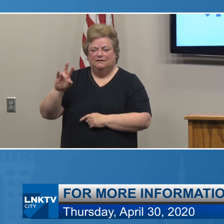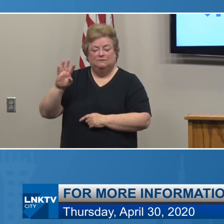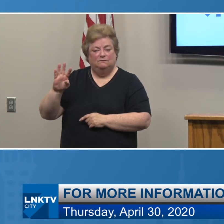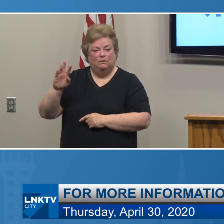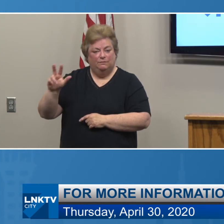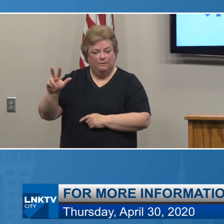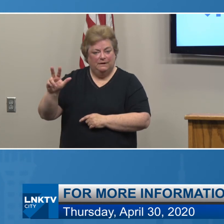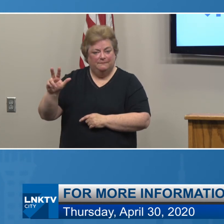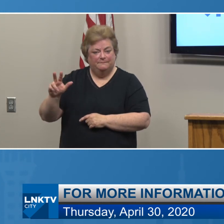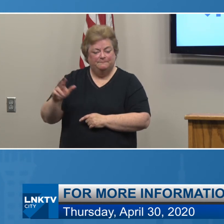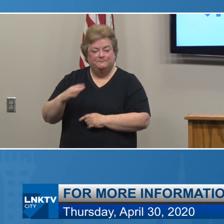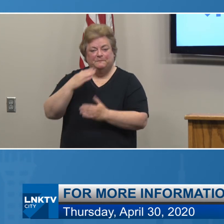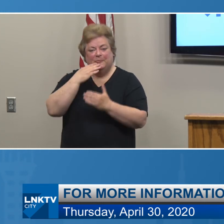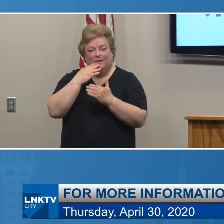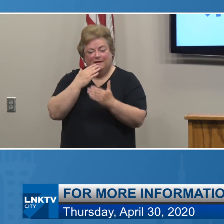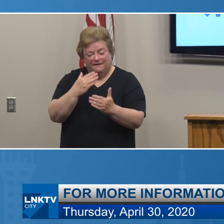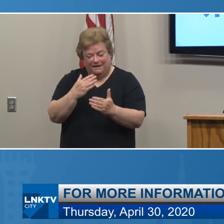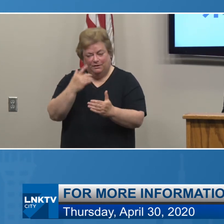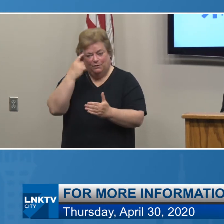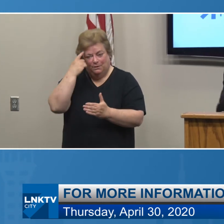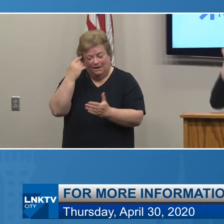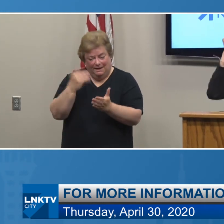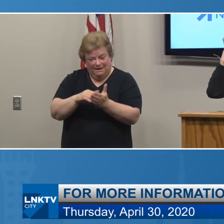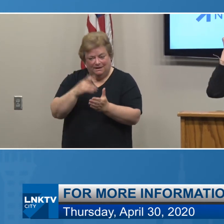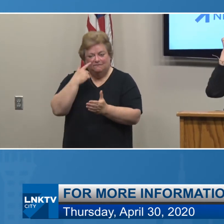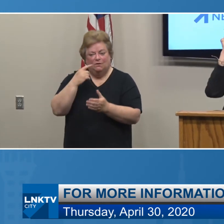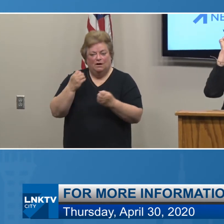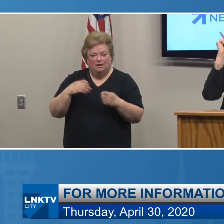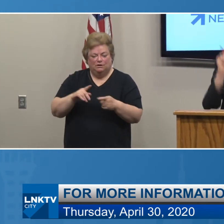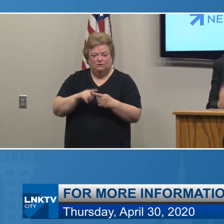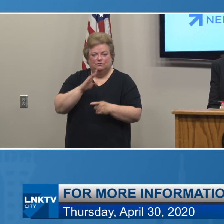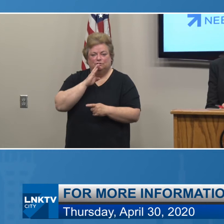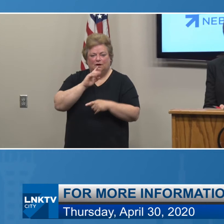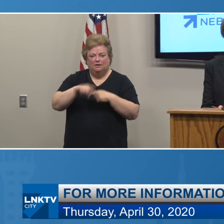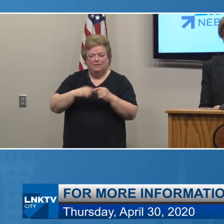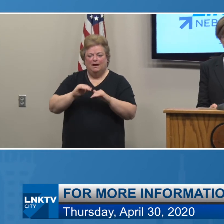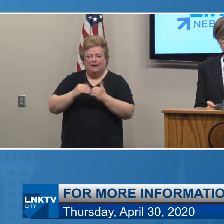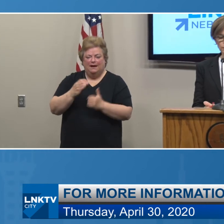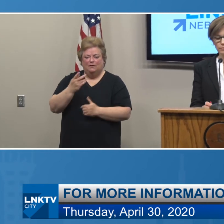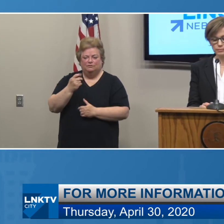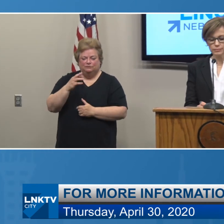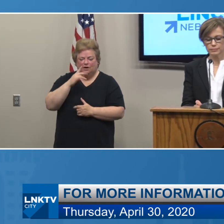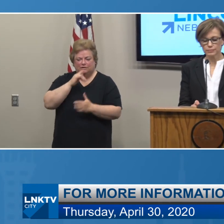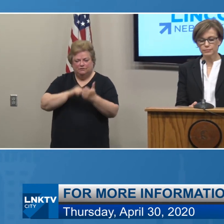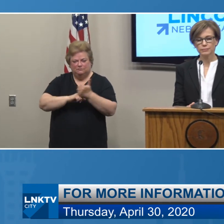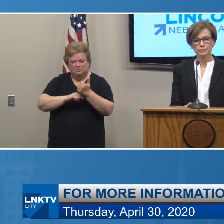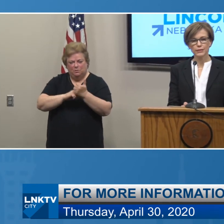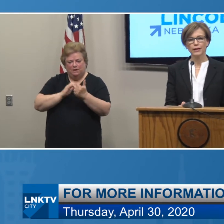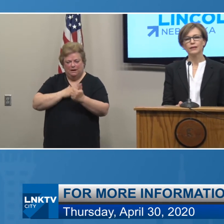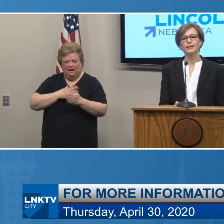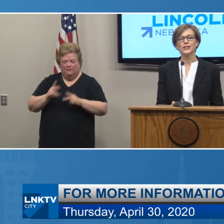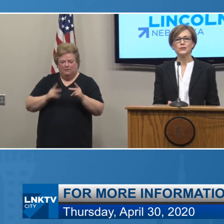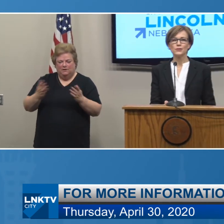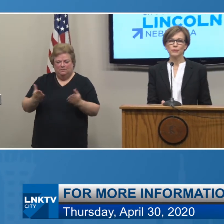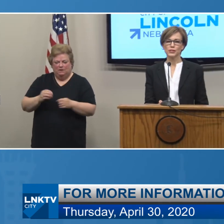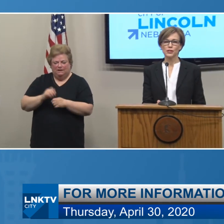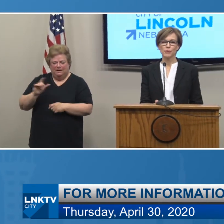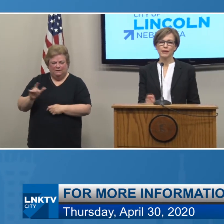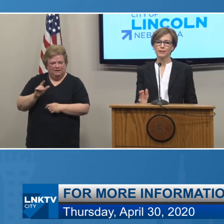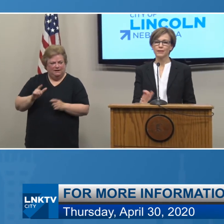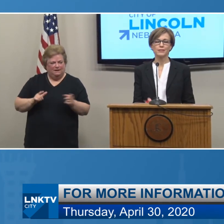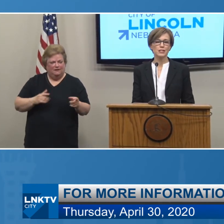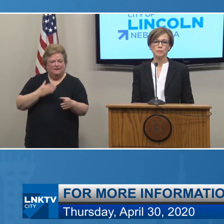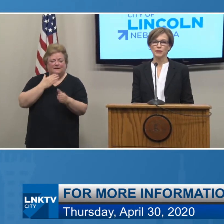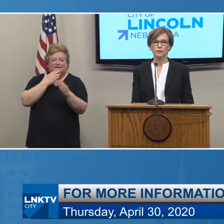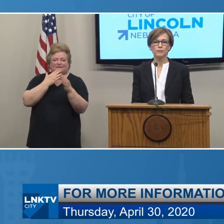1-844-579-3743. Thanks again, Mayor, for this opportunity to talk about how Charter is supporting our neighbors here in Lincoln. Thank you so much,